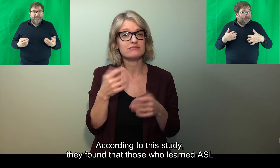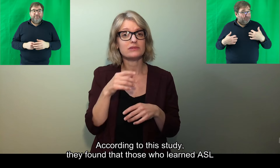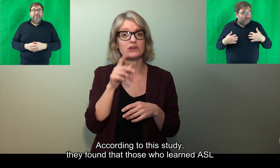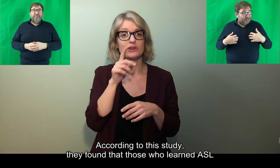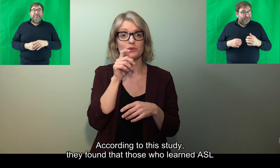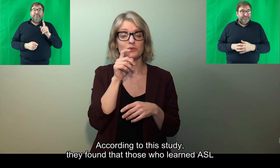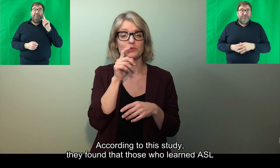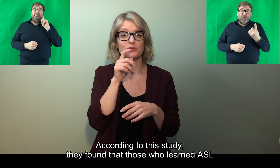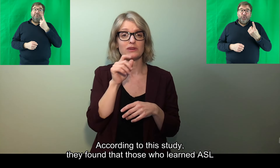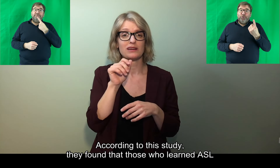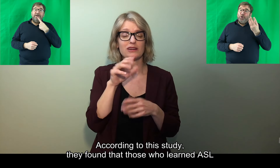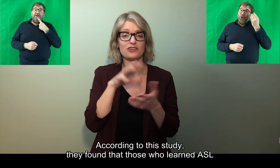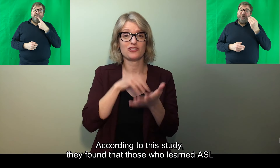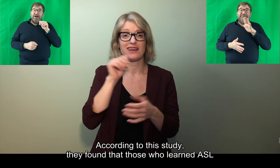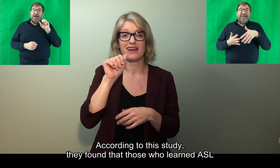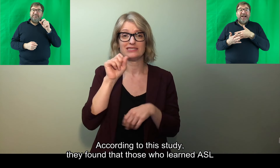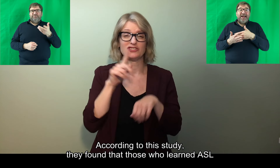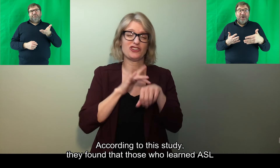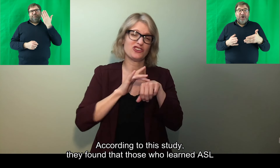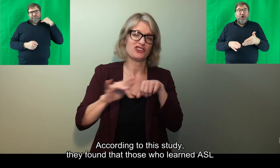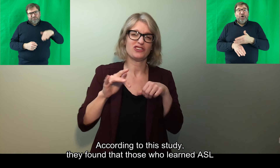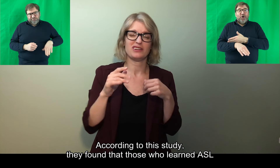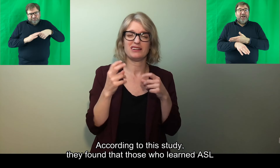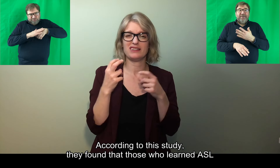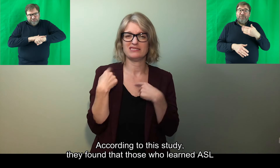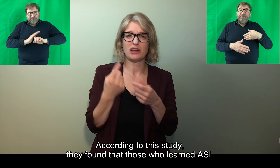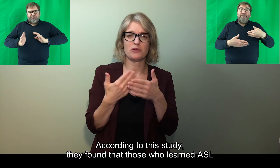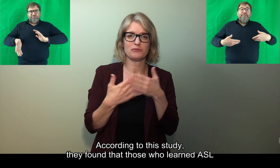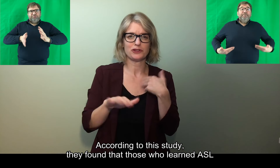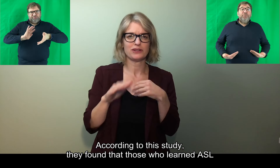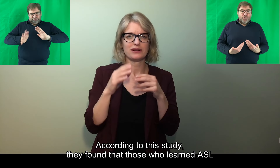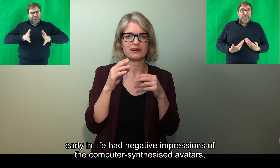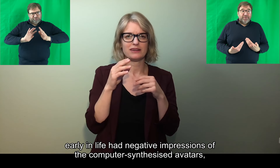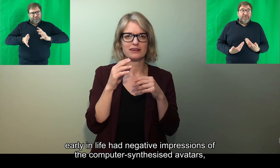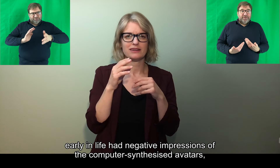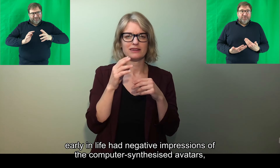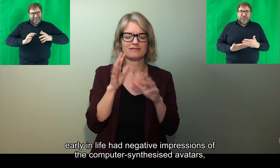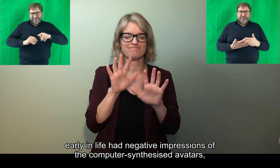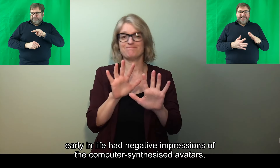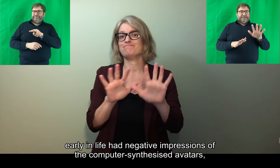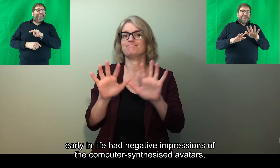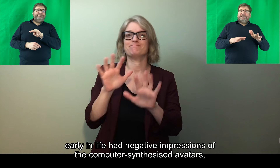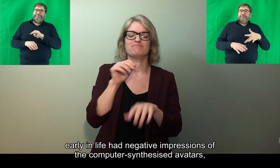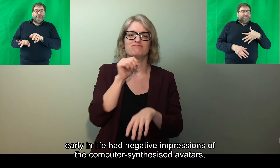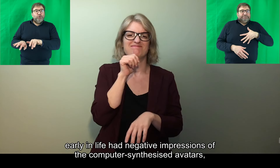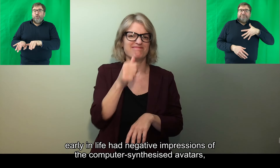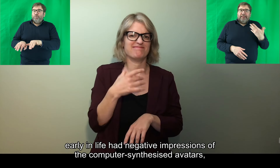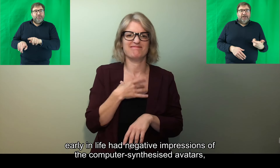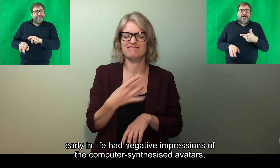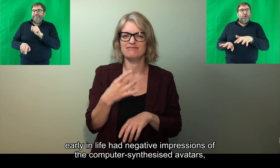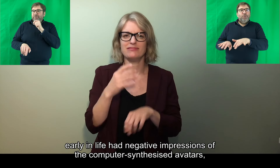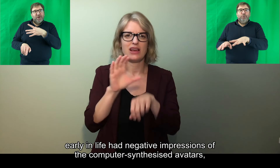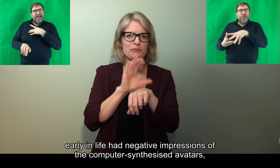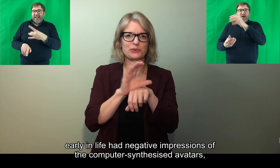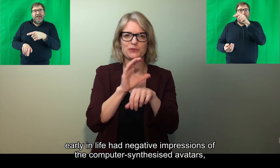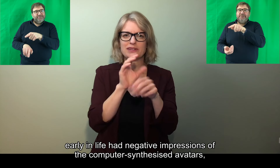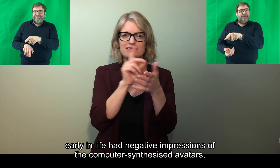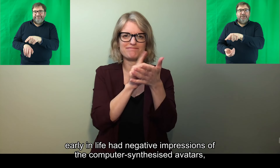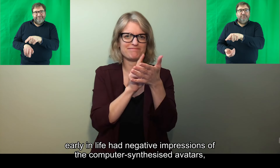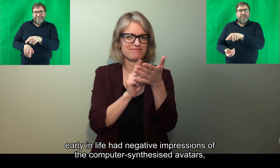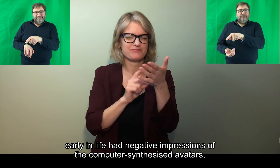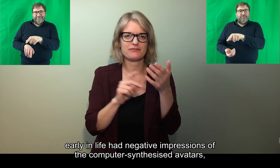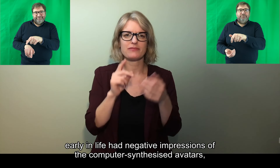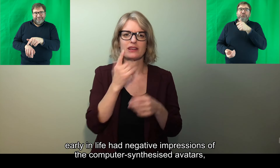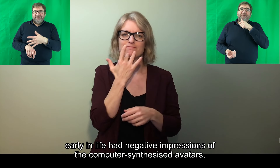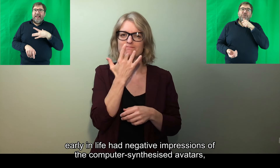According to this study, they found that those who learned ASL early in life had negative impressions